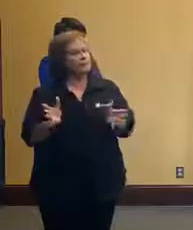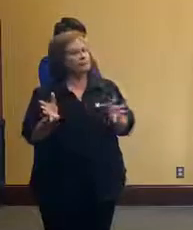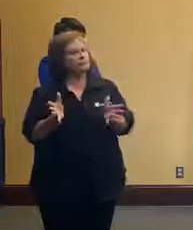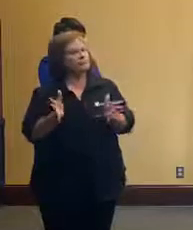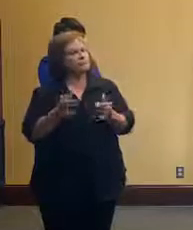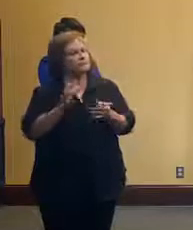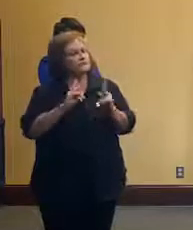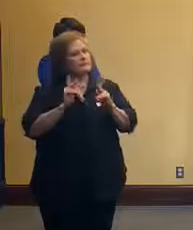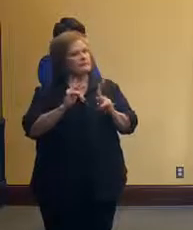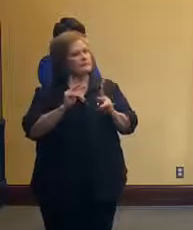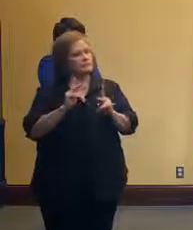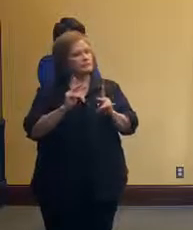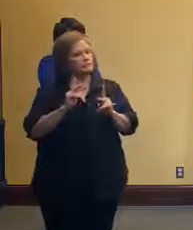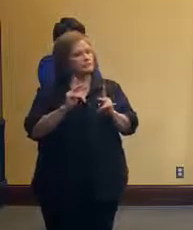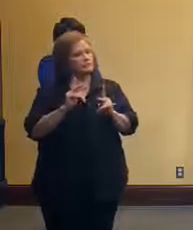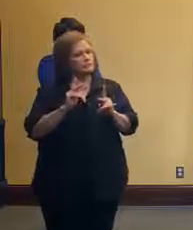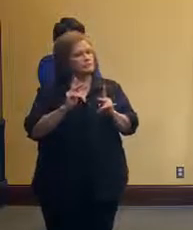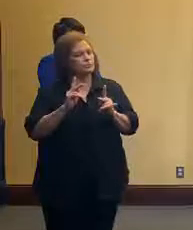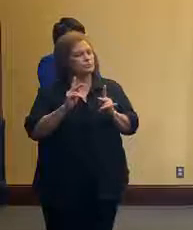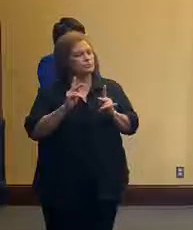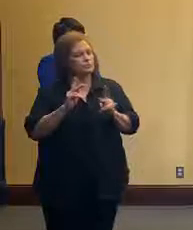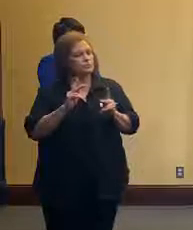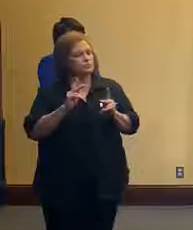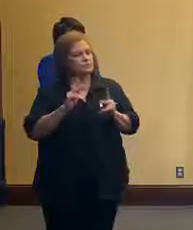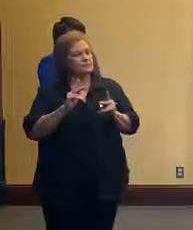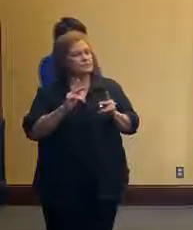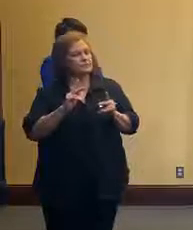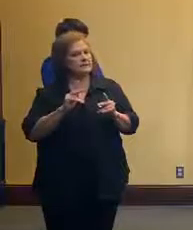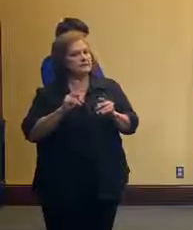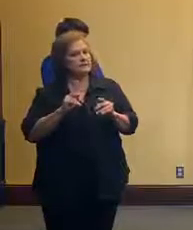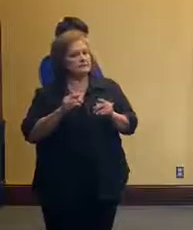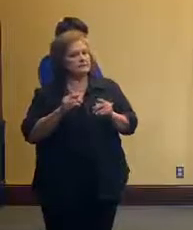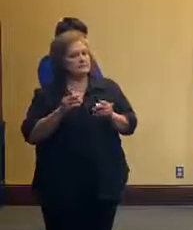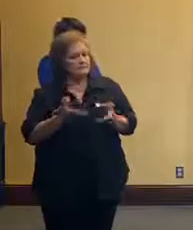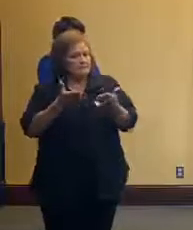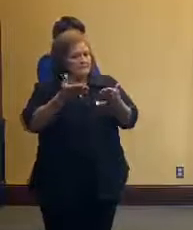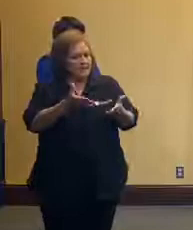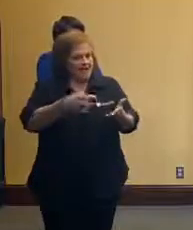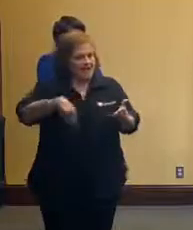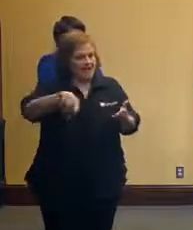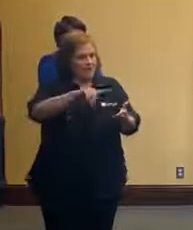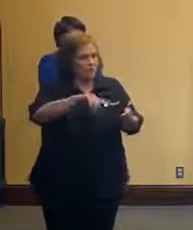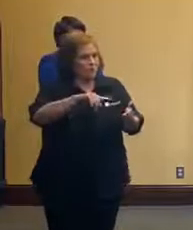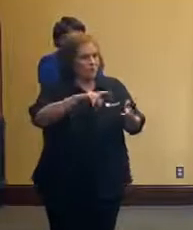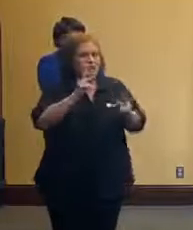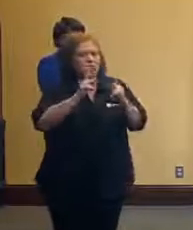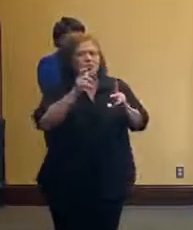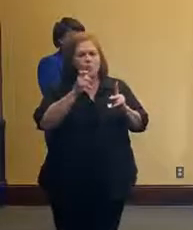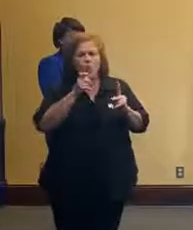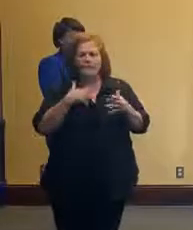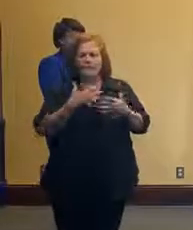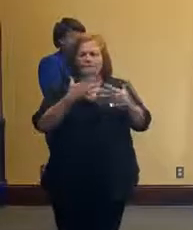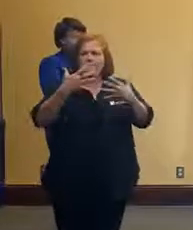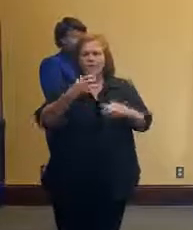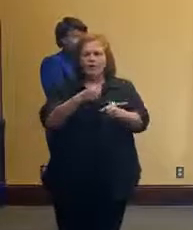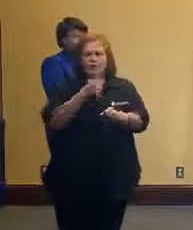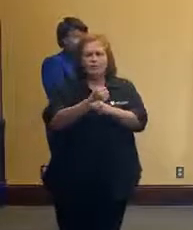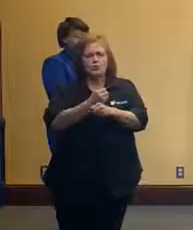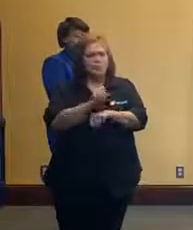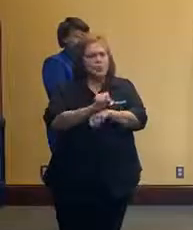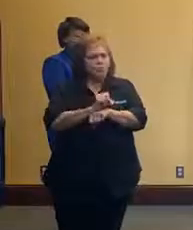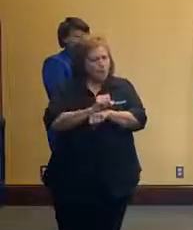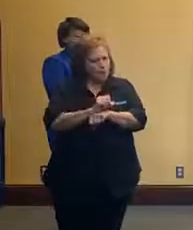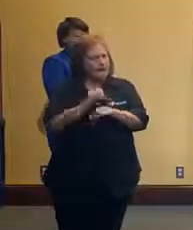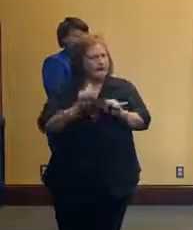is a significant amount of analysis that had been done to be able to provide those employees with X amount of service and X amount of years to be able to